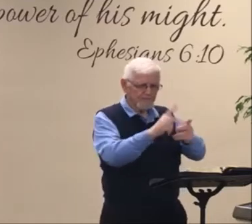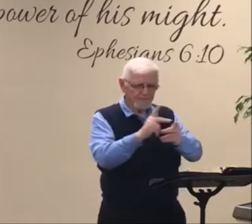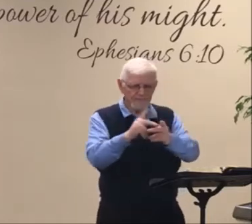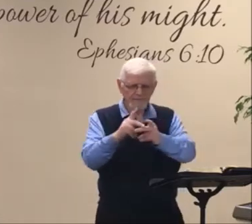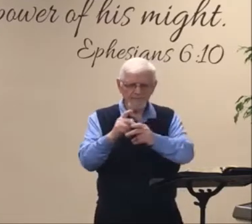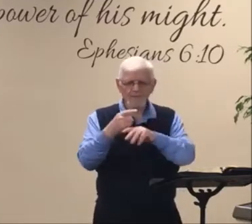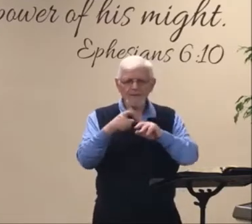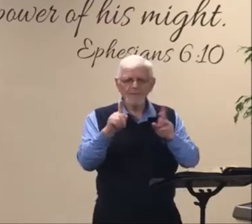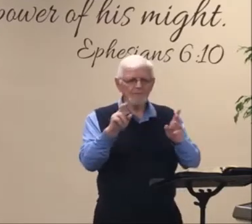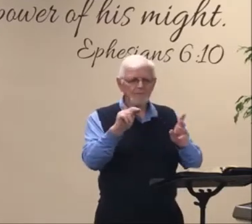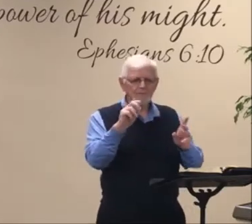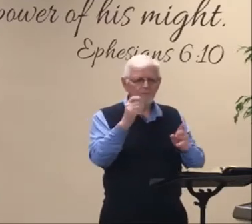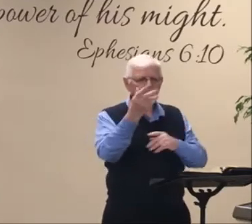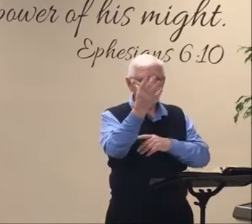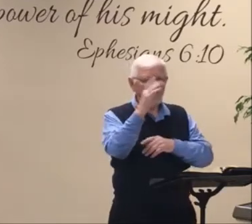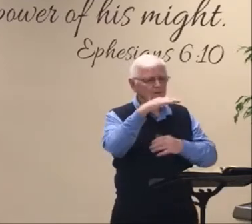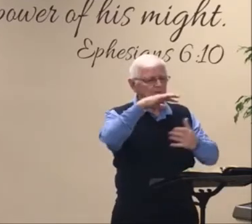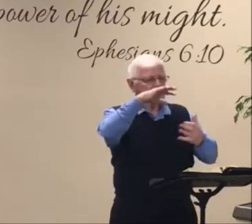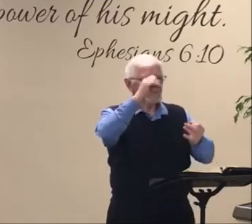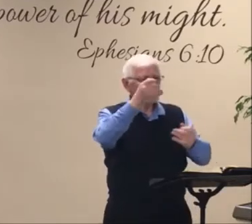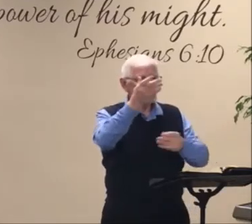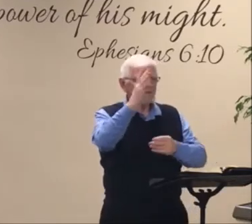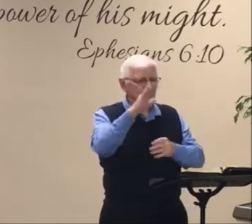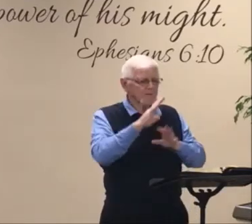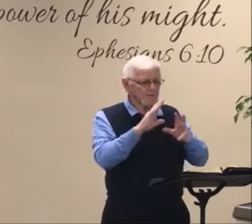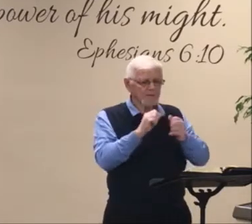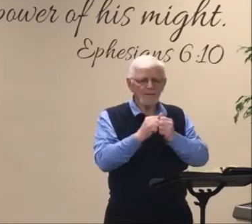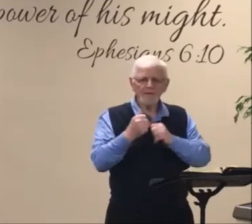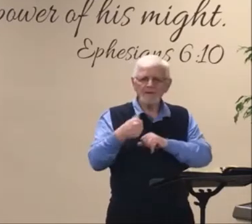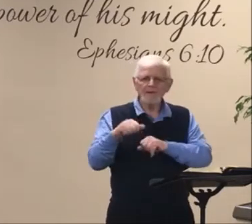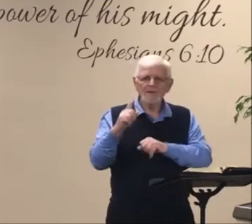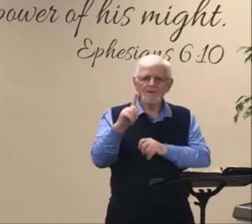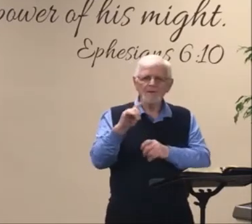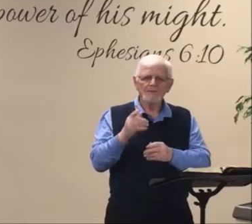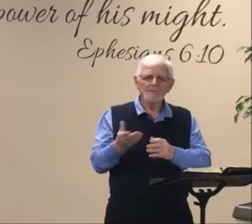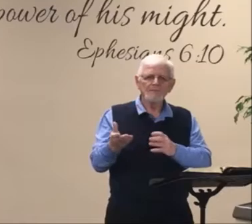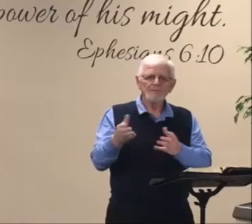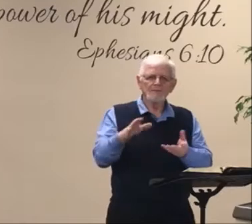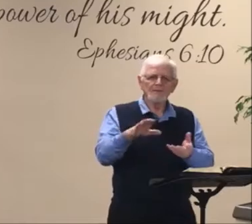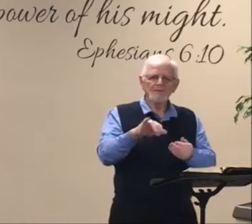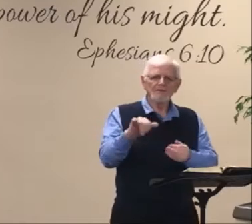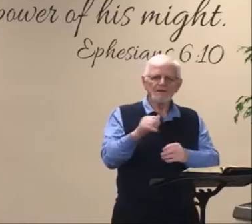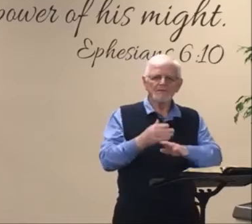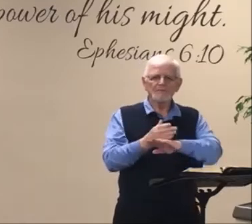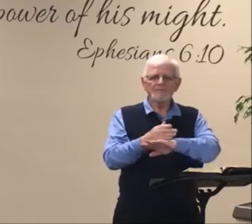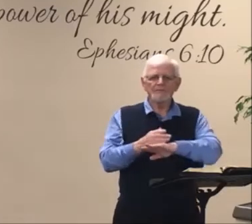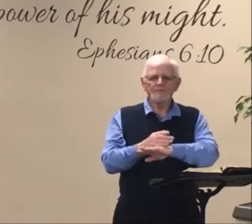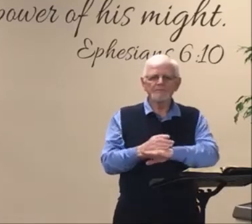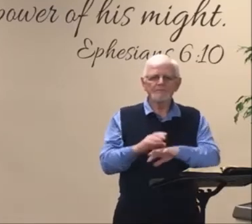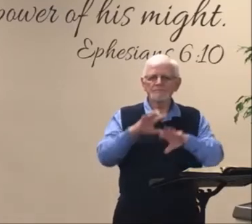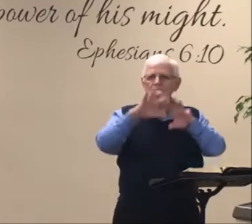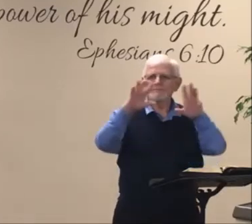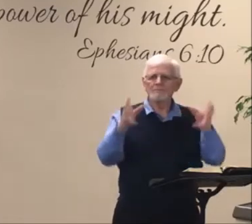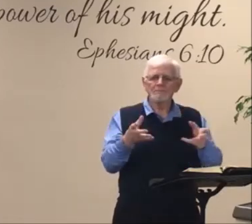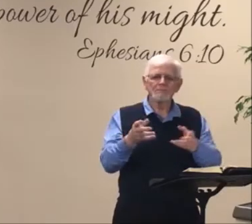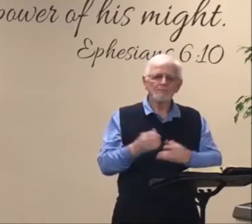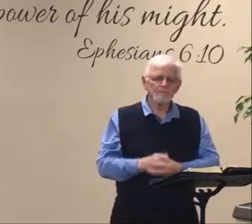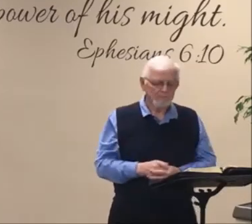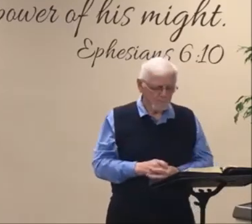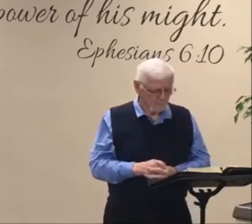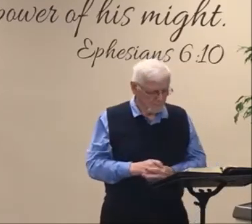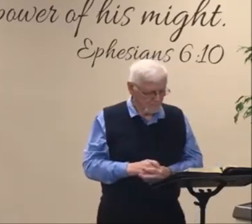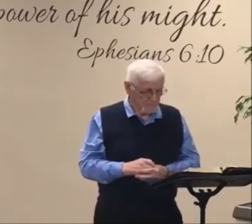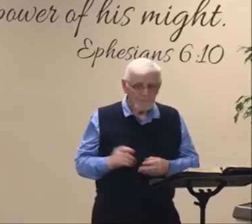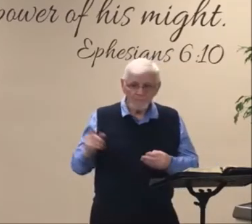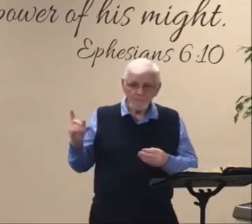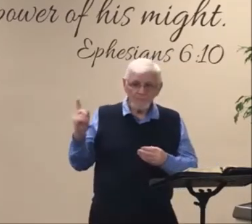there. There was no spirit of God speaking to anybody. It was just dead as the wood that was making up the building. And then you